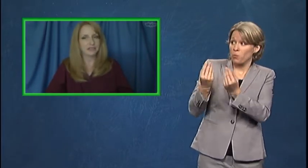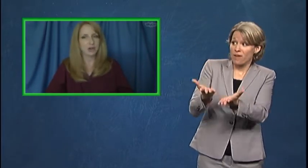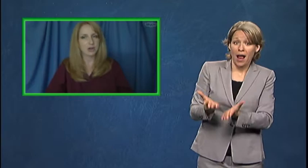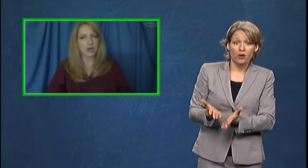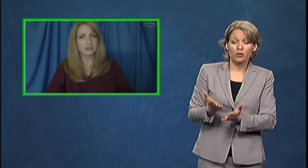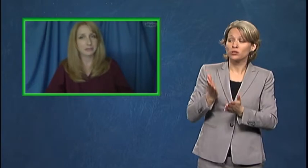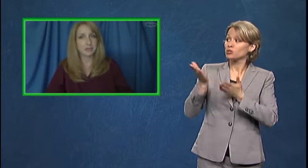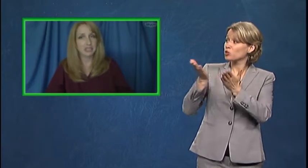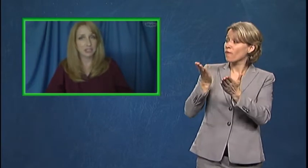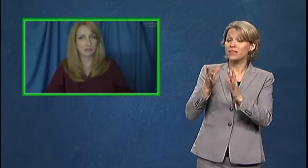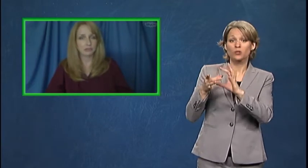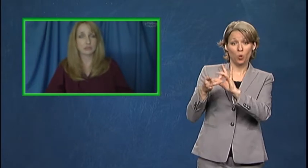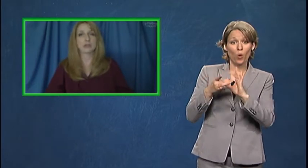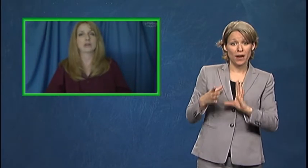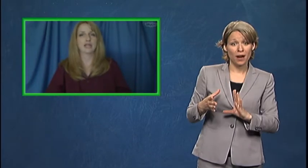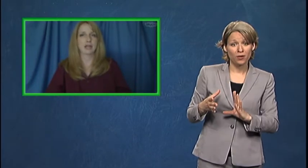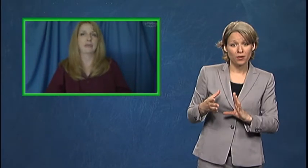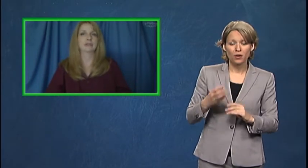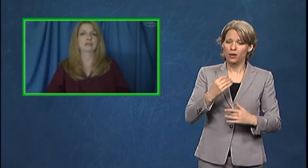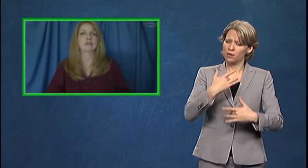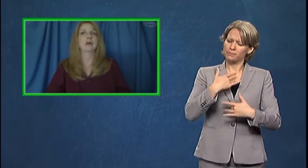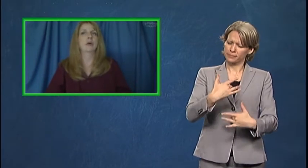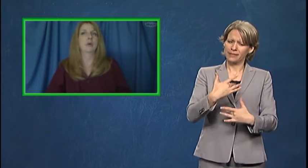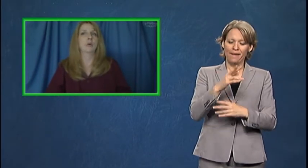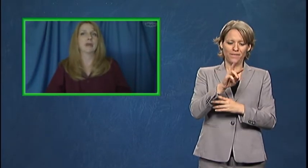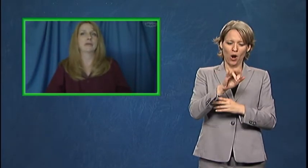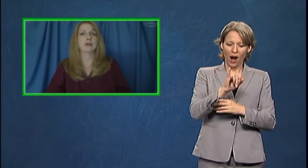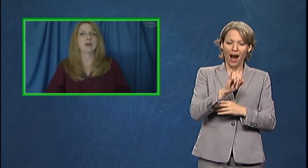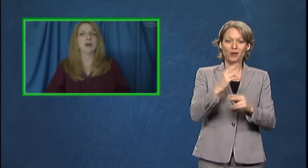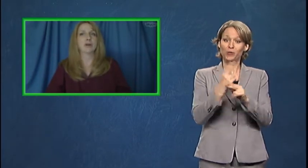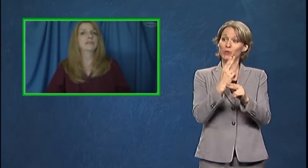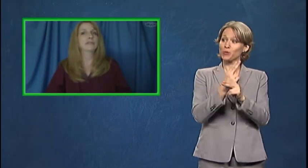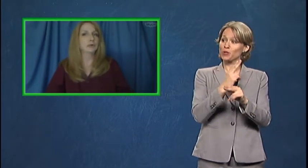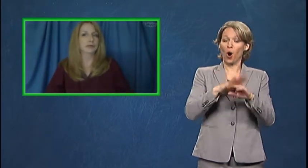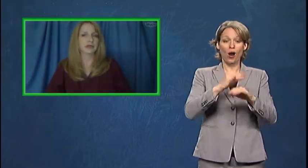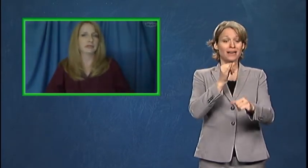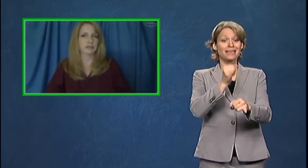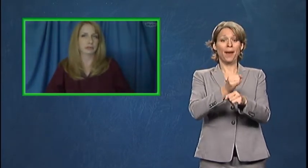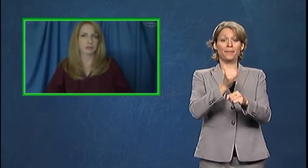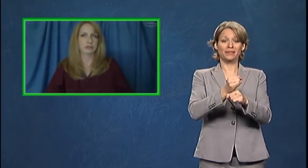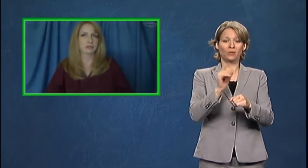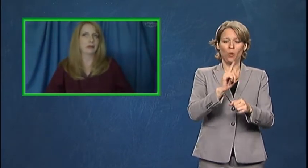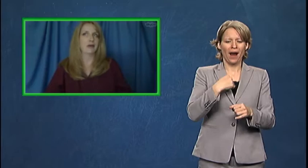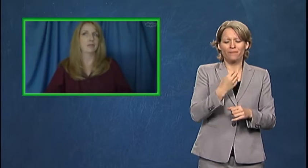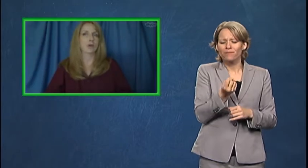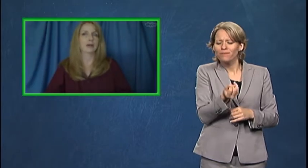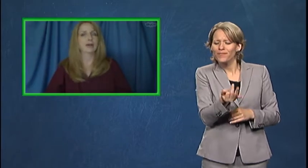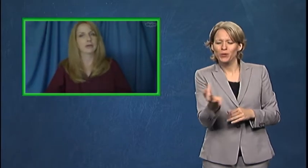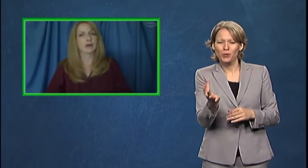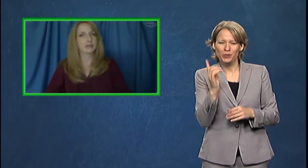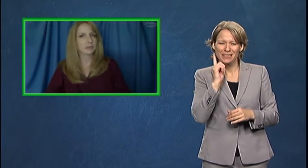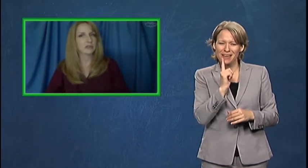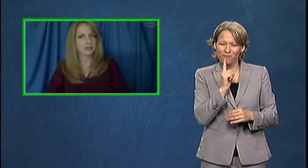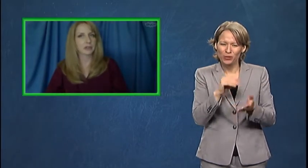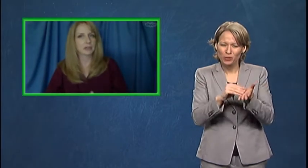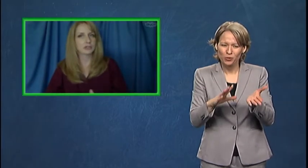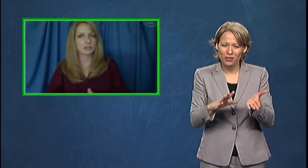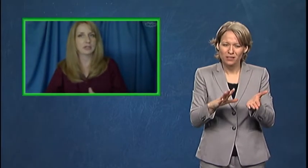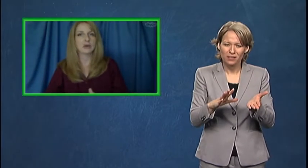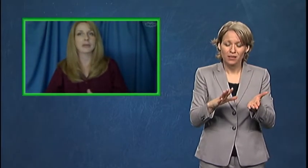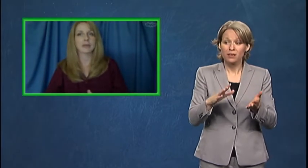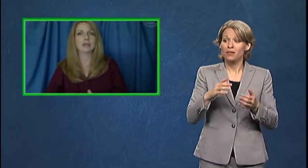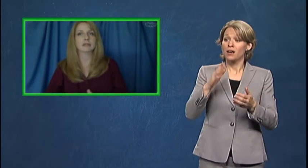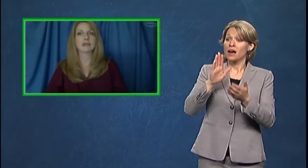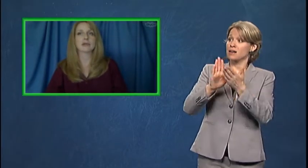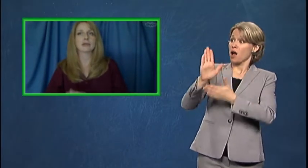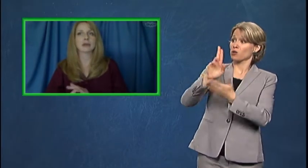often VRI is being used on a campus where there are fewer deaf students, not more. Now there are some configurations I